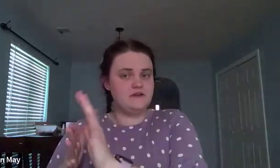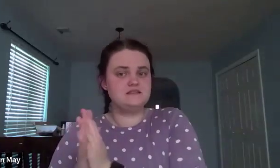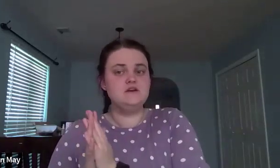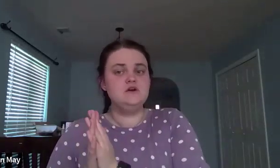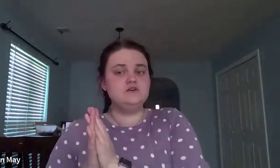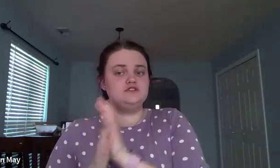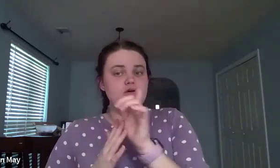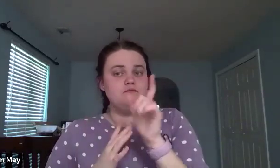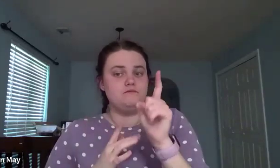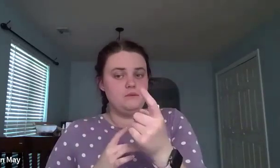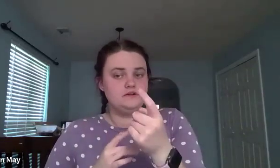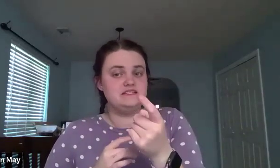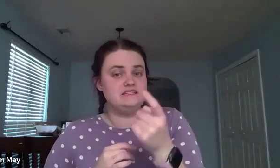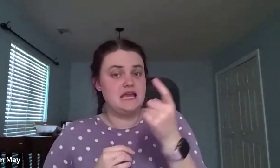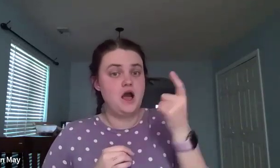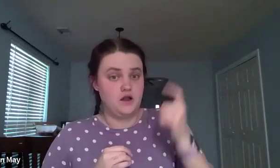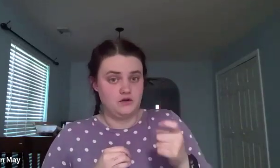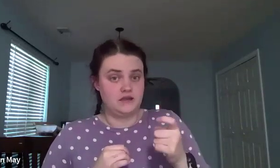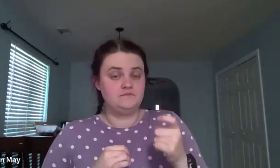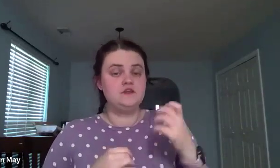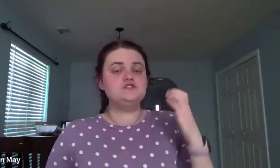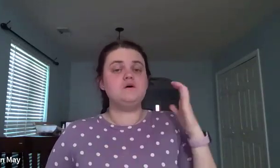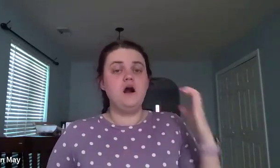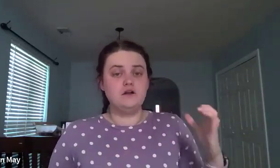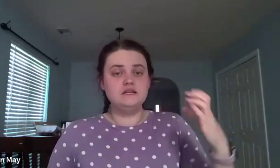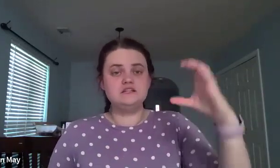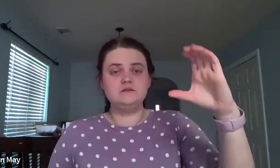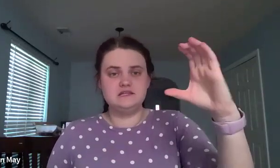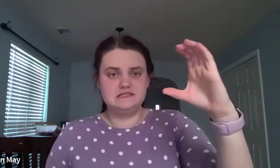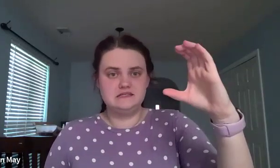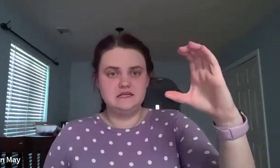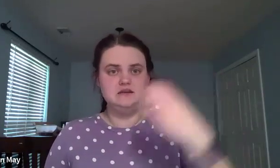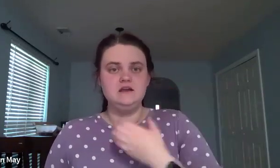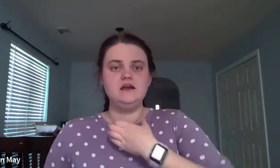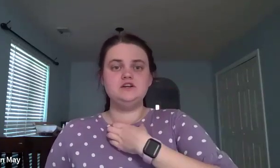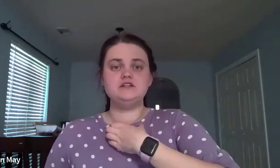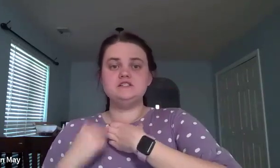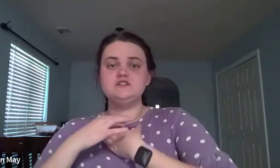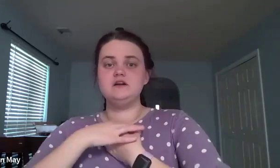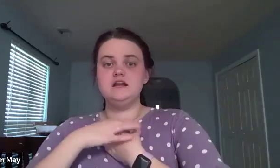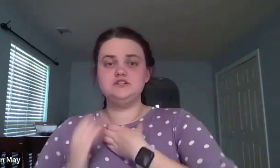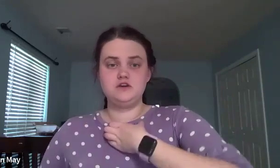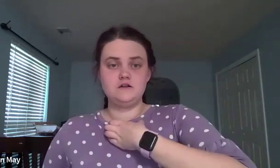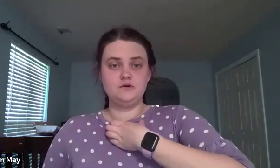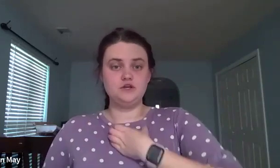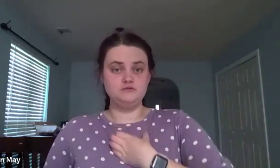fast. So one person did say hungry. So hungry is gonna be the C, and you're gonna start kind of at your collarbone and go